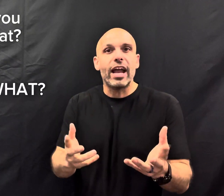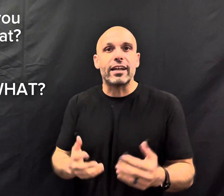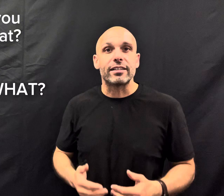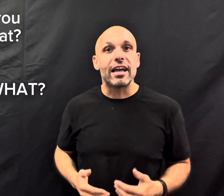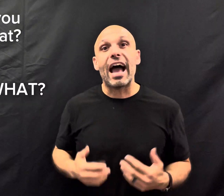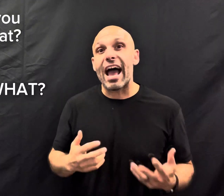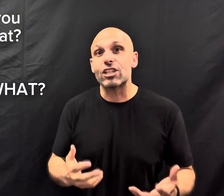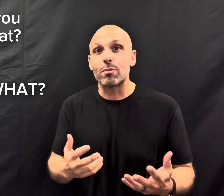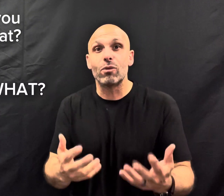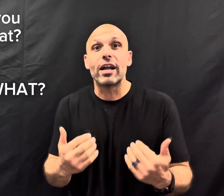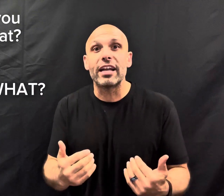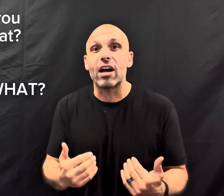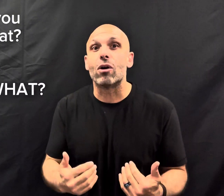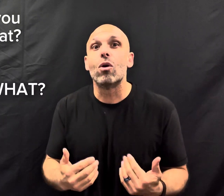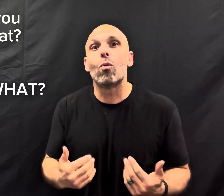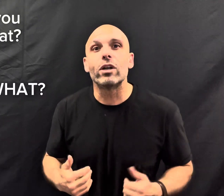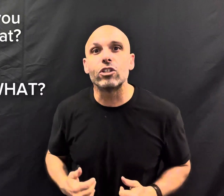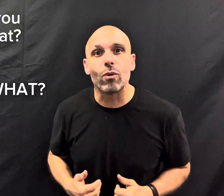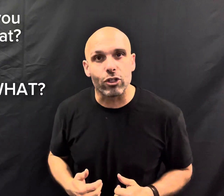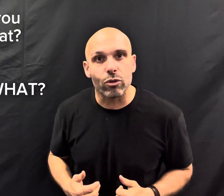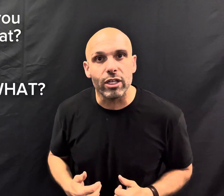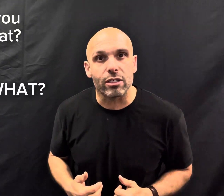hands. Ask me right now, what do you want to eat?